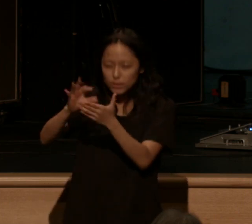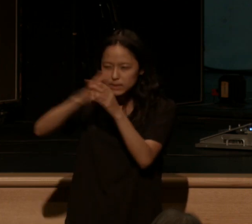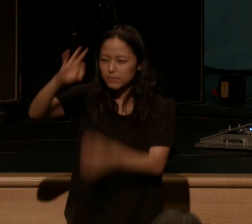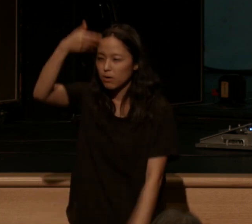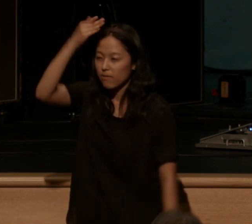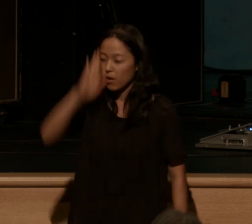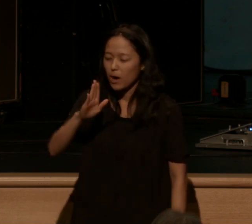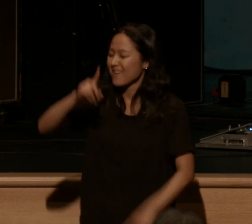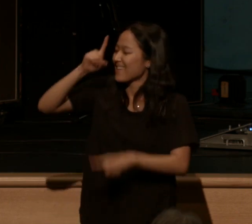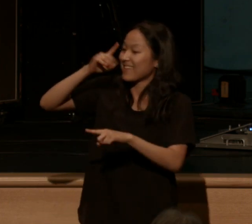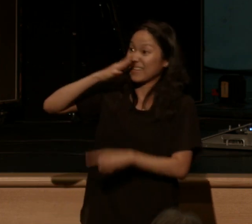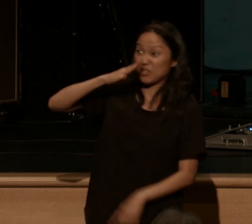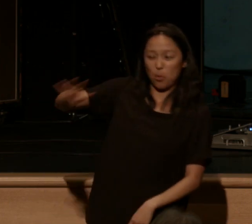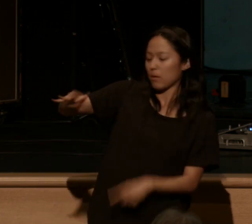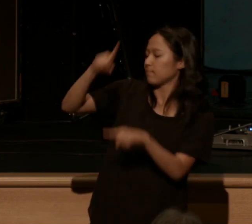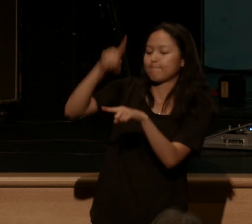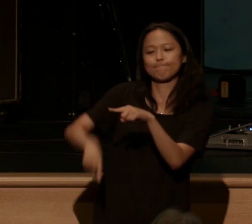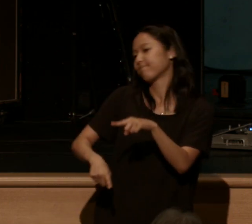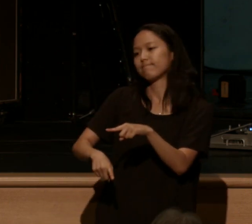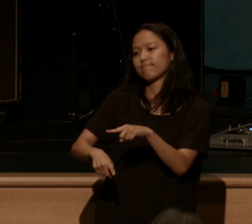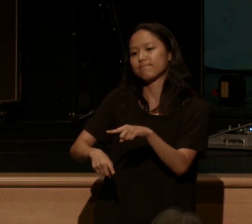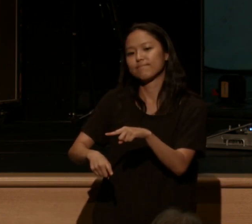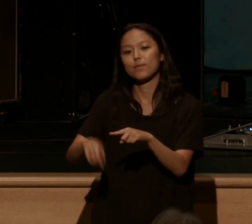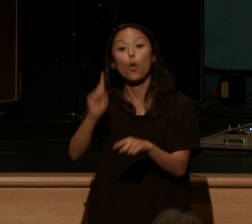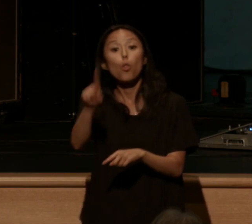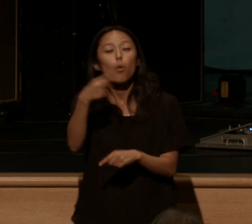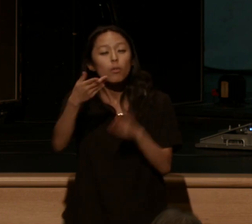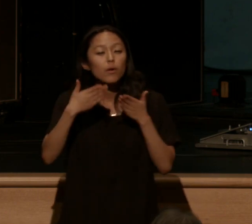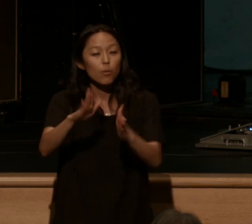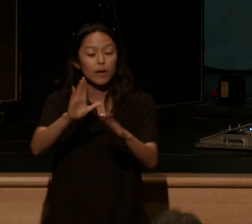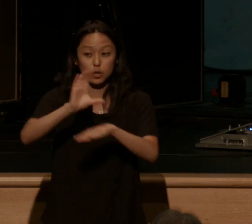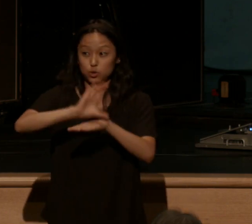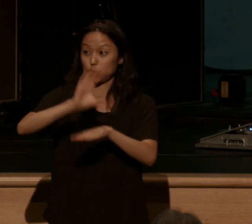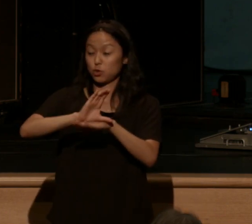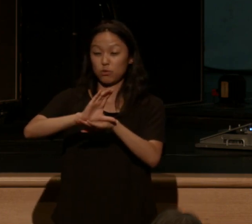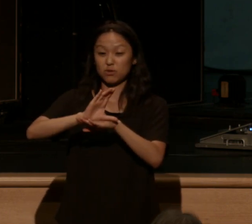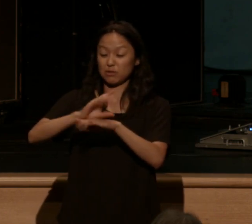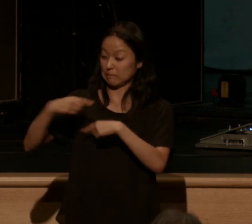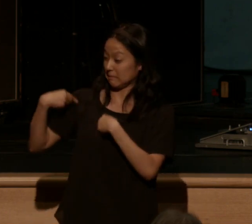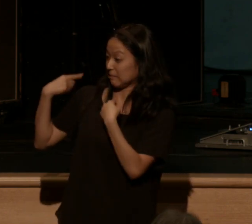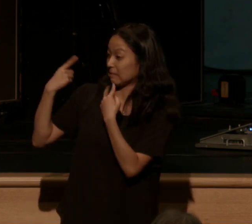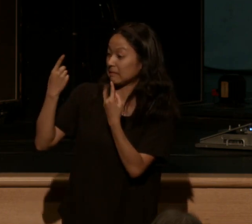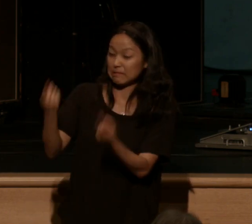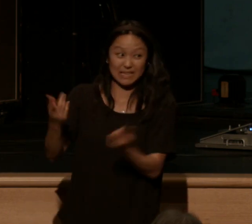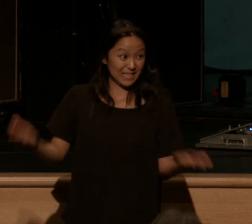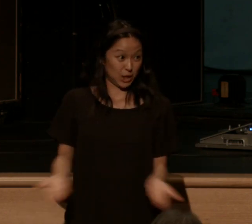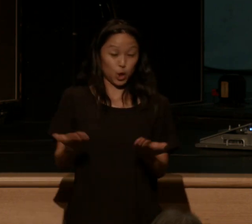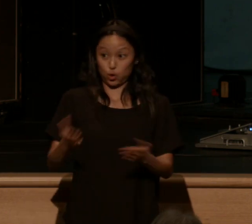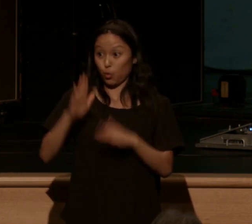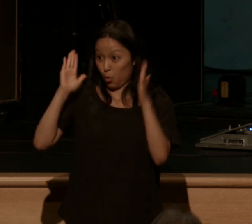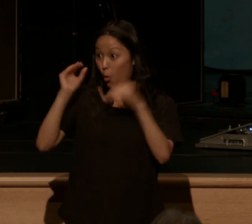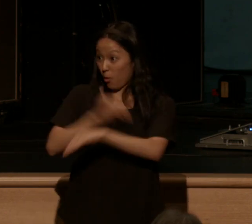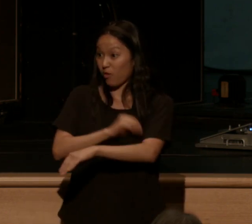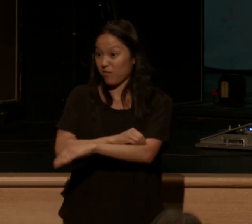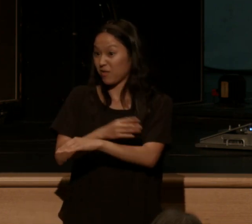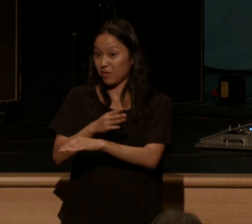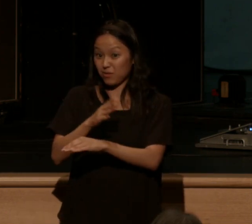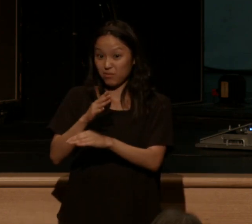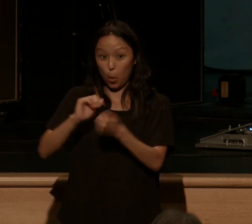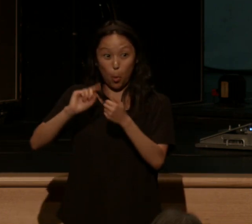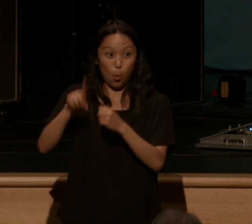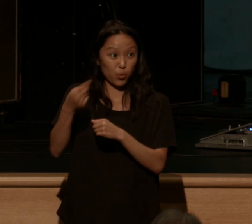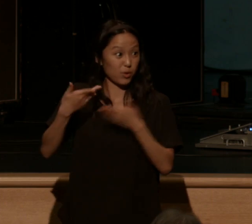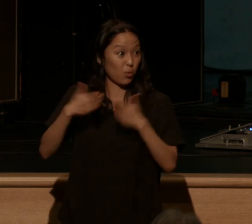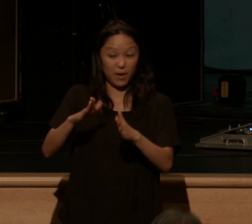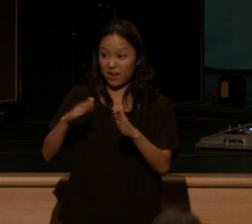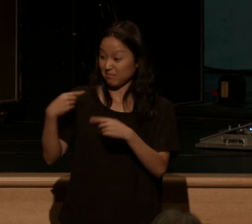cannot ignore him. And you know what? The only way this church has got this far is by this truth. The only way we've gotten this